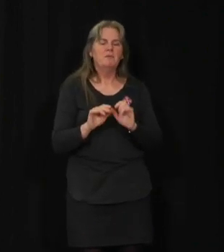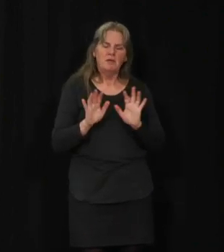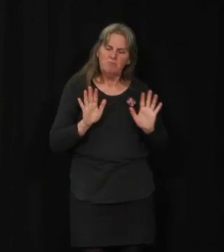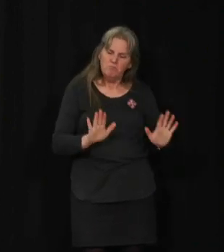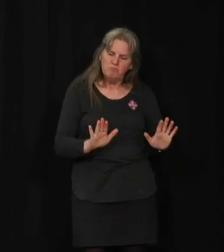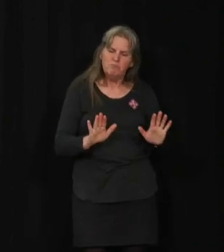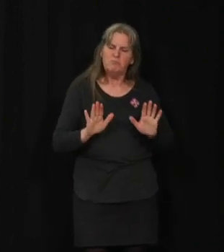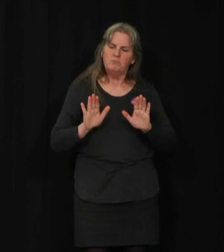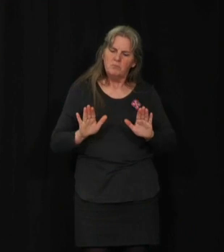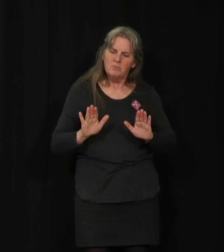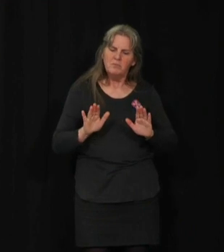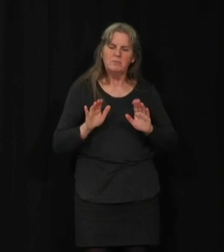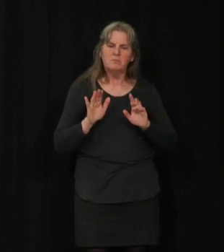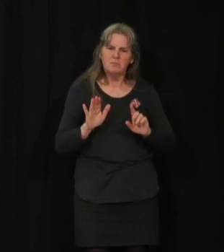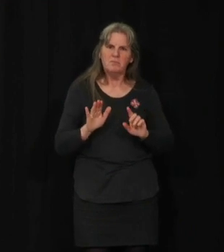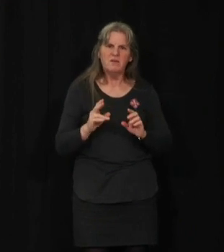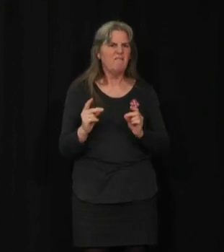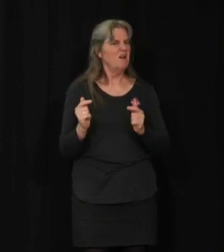reopening.